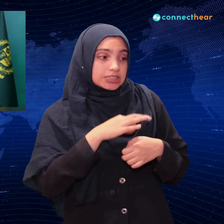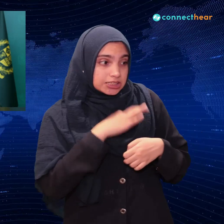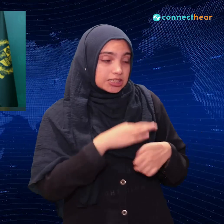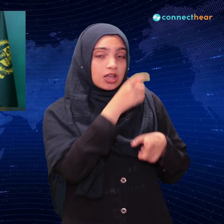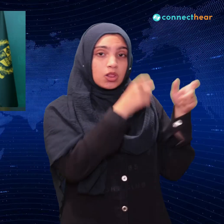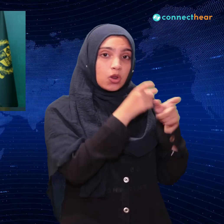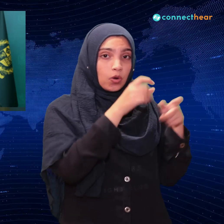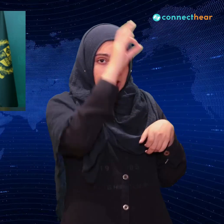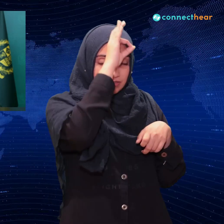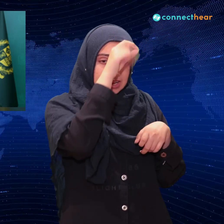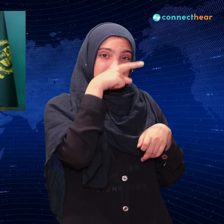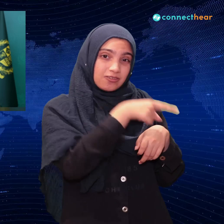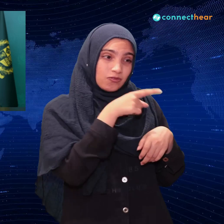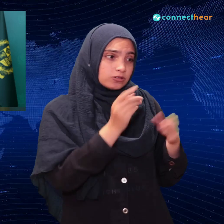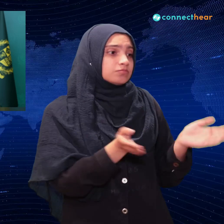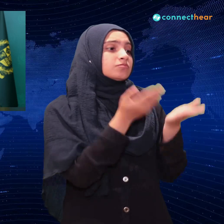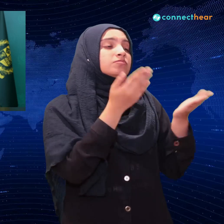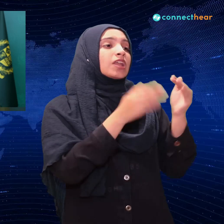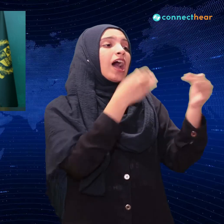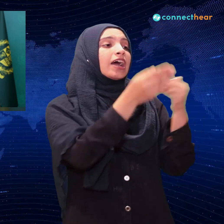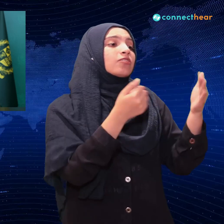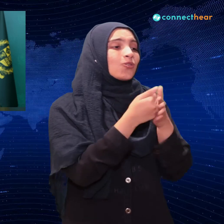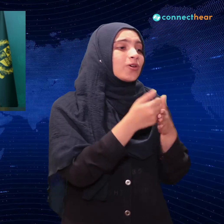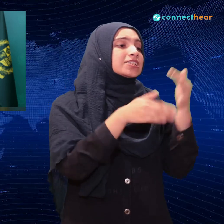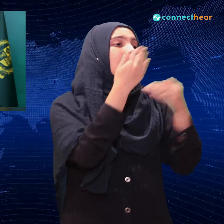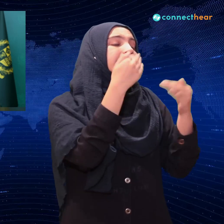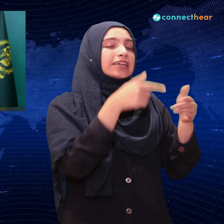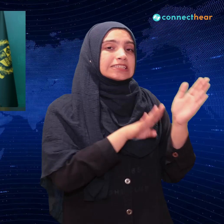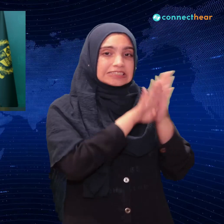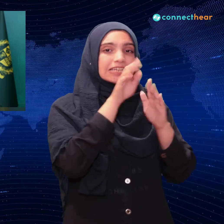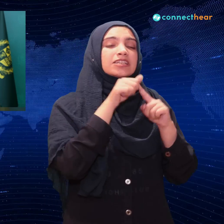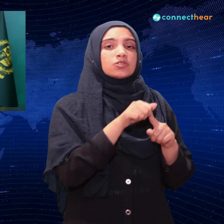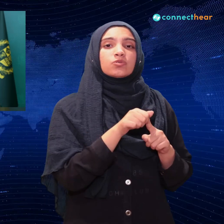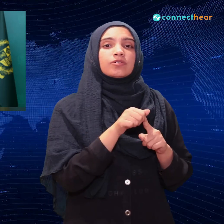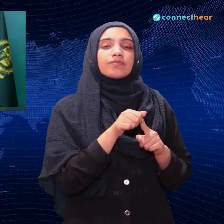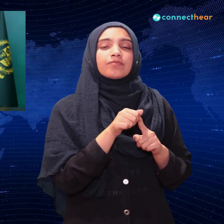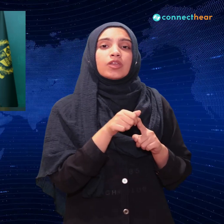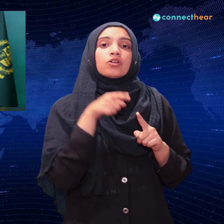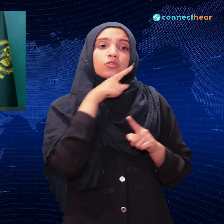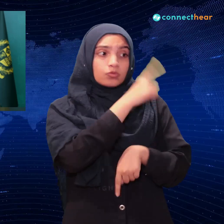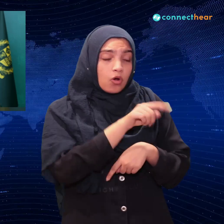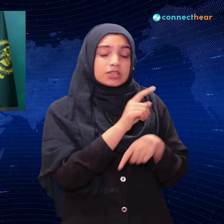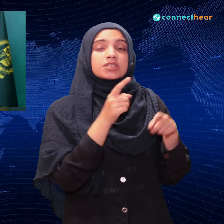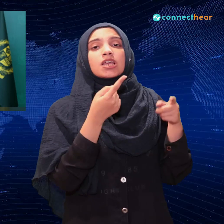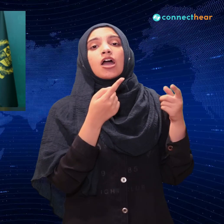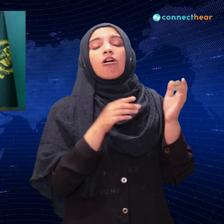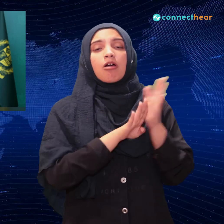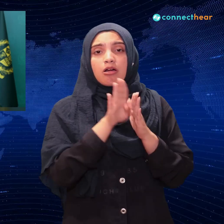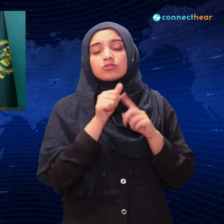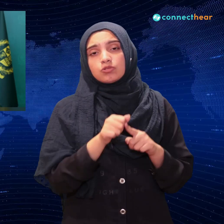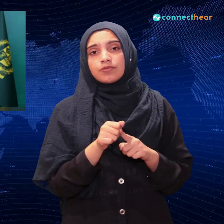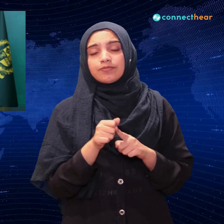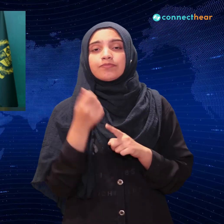talk, it will be a win-win situation for everyone. Because these are the four things that in Doha,